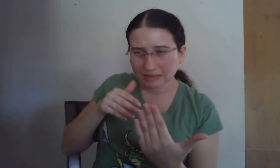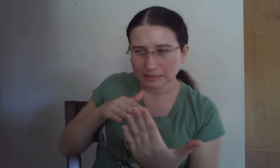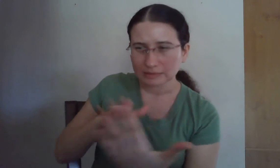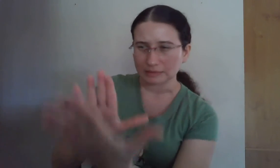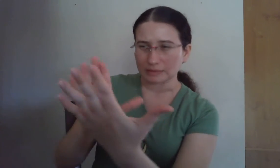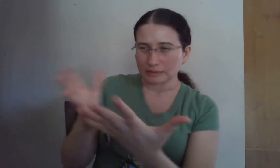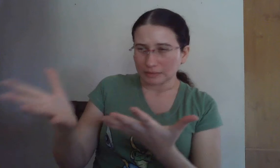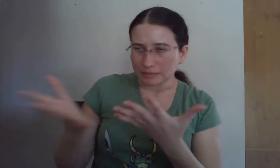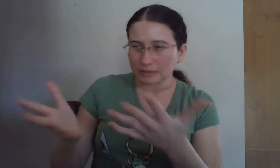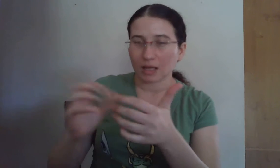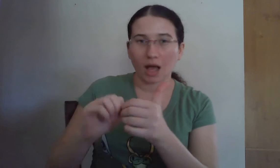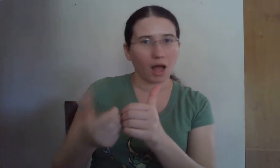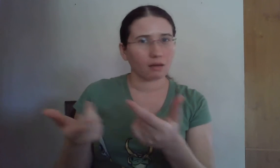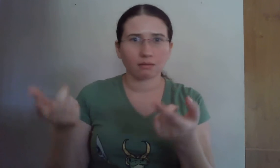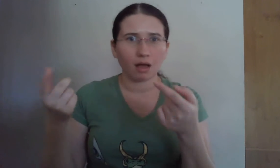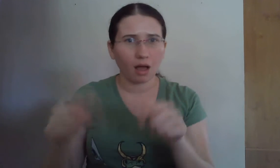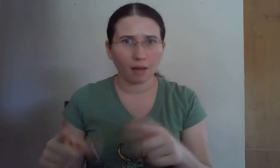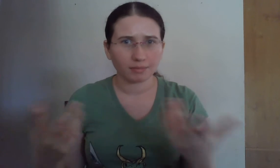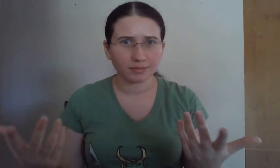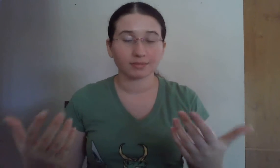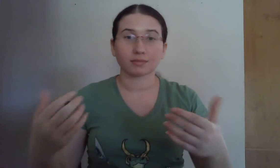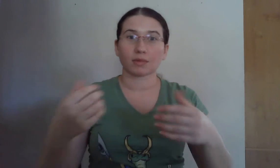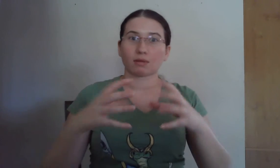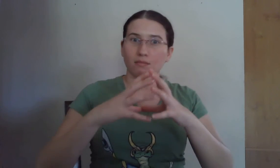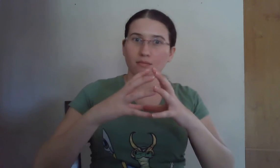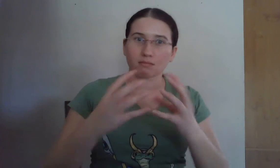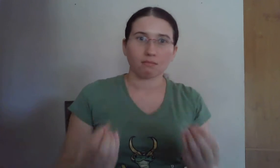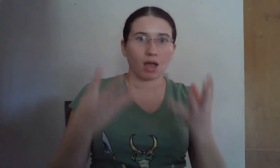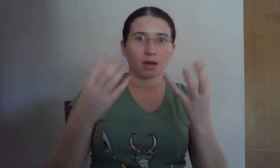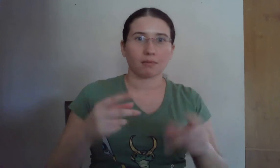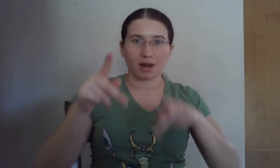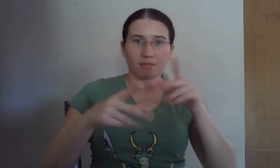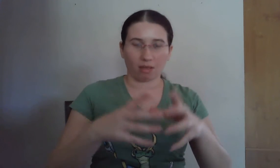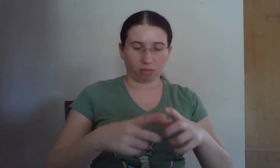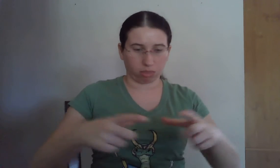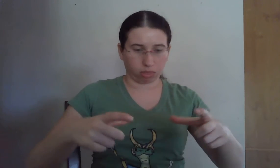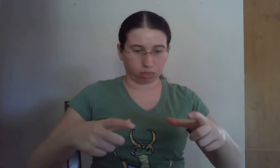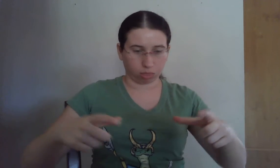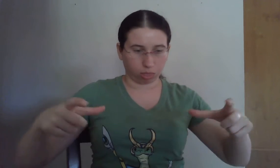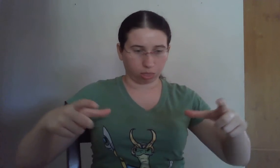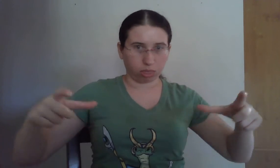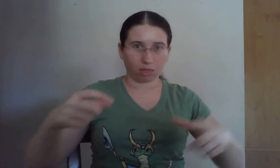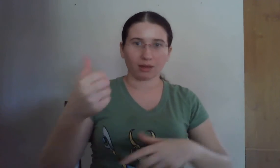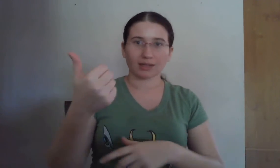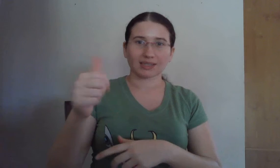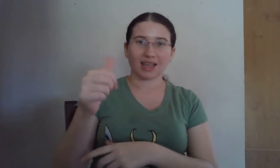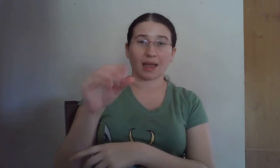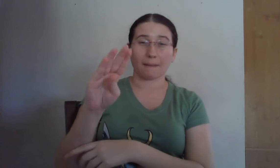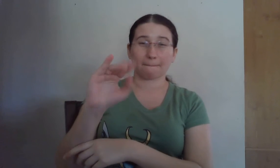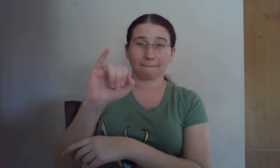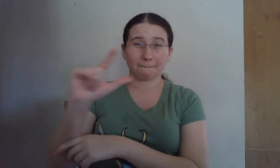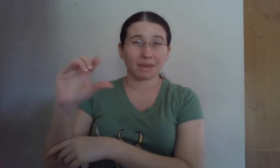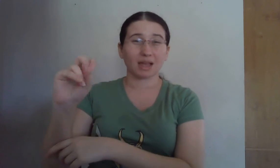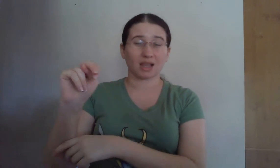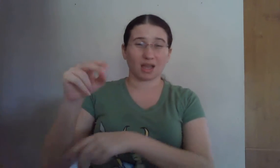is the result of our rising population, rising towards 10 billion people, land that is turning to